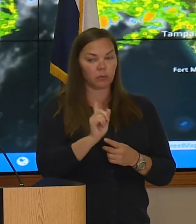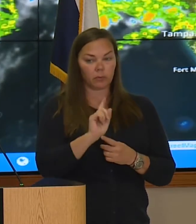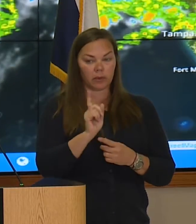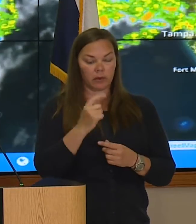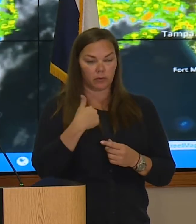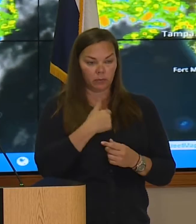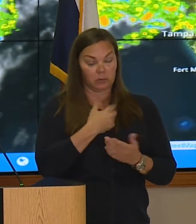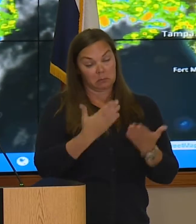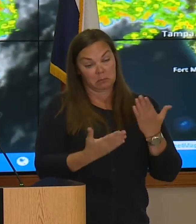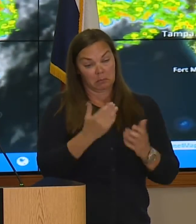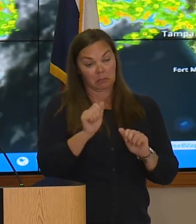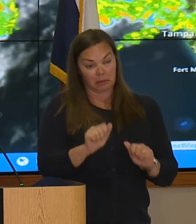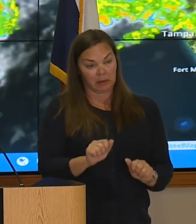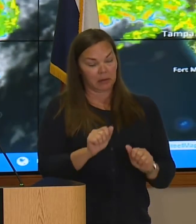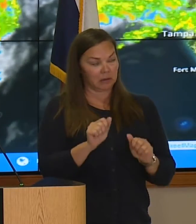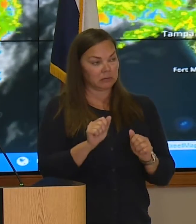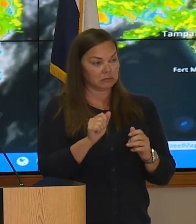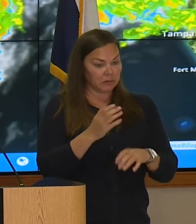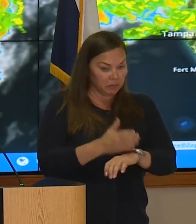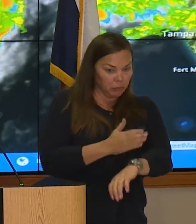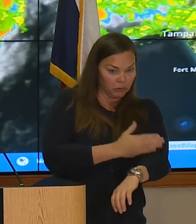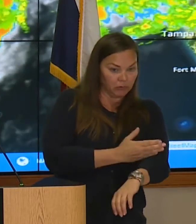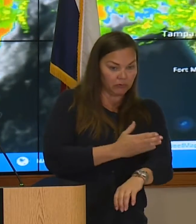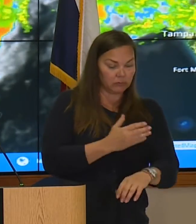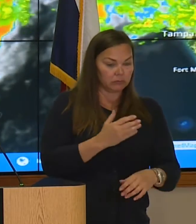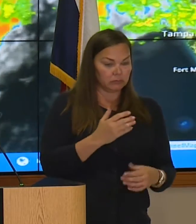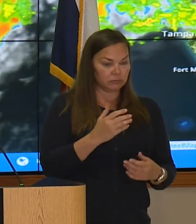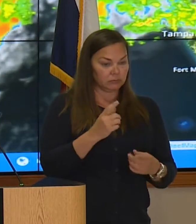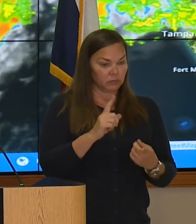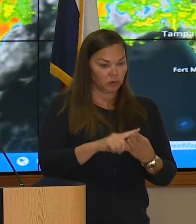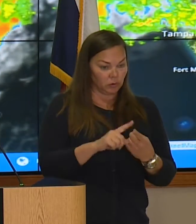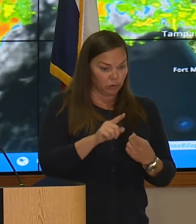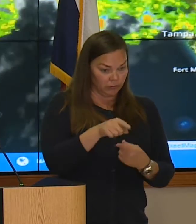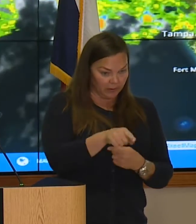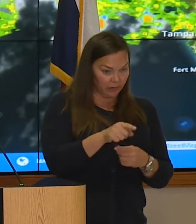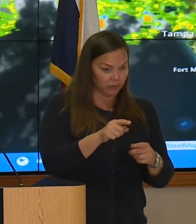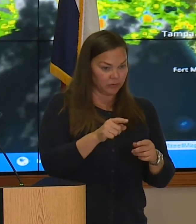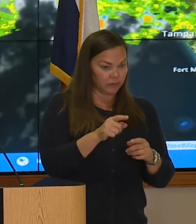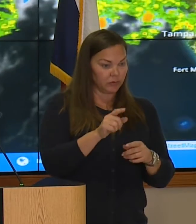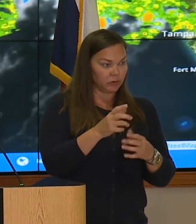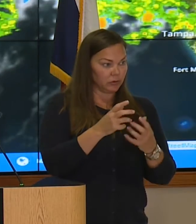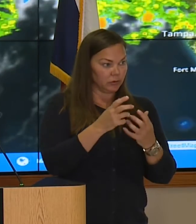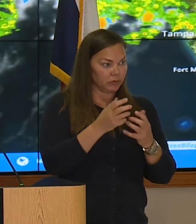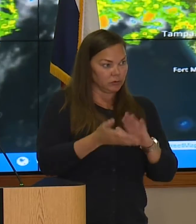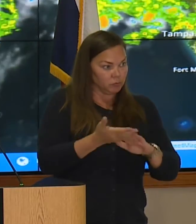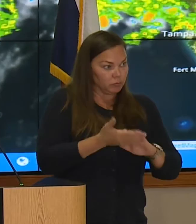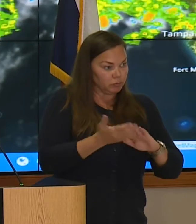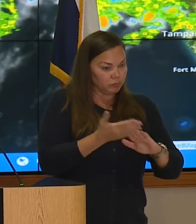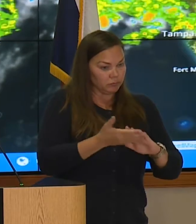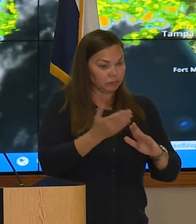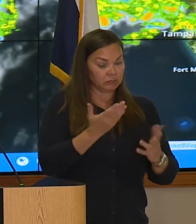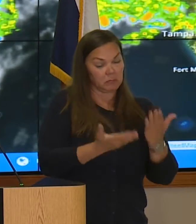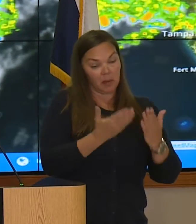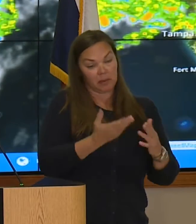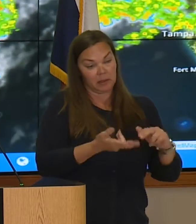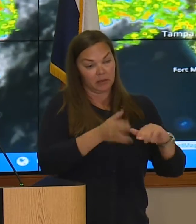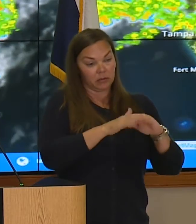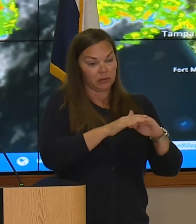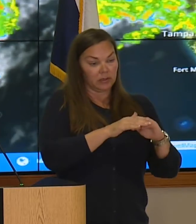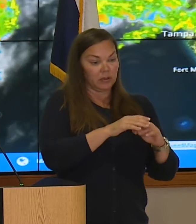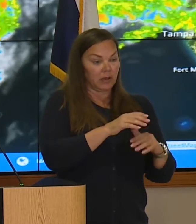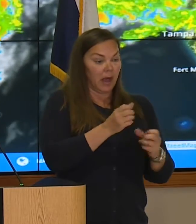where we may be able to make improvements to the performance of those structures, whether it's increasing the